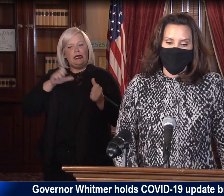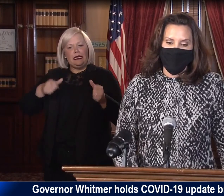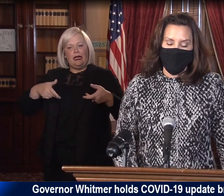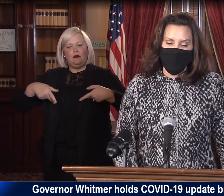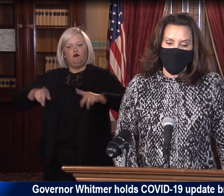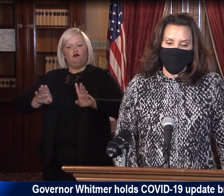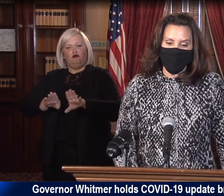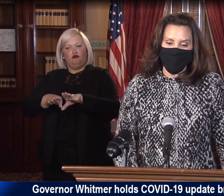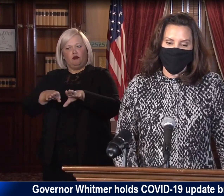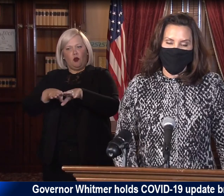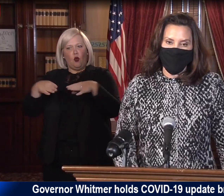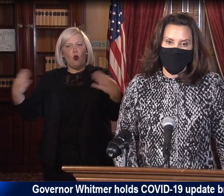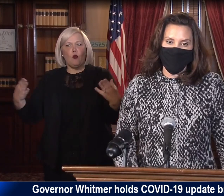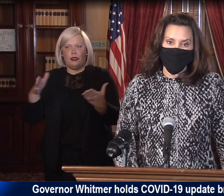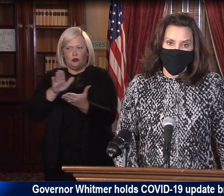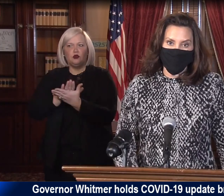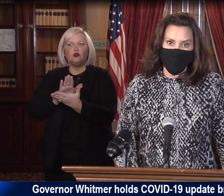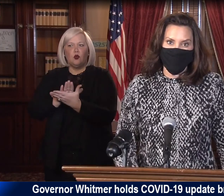in-person